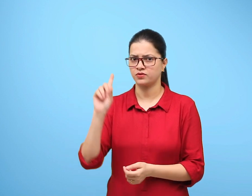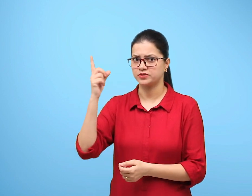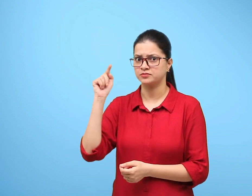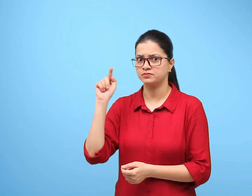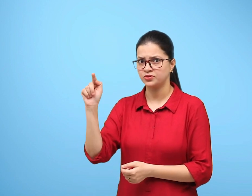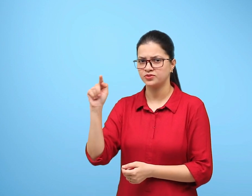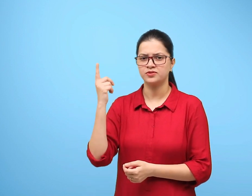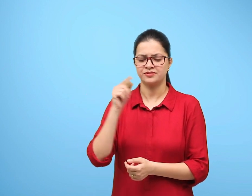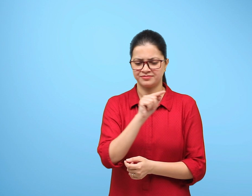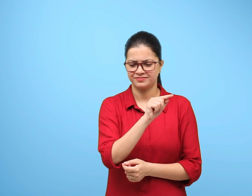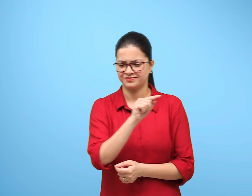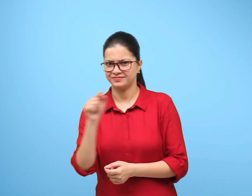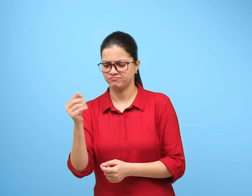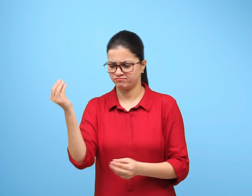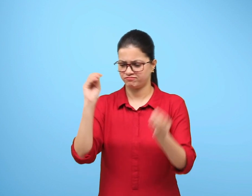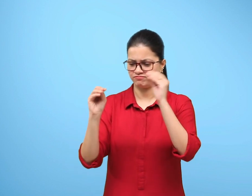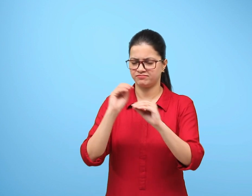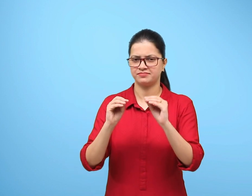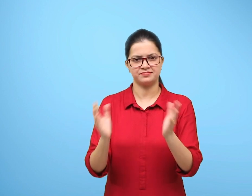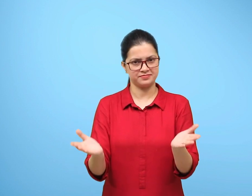1. Fill in the blanks.